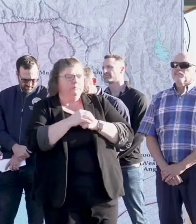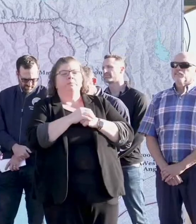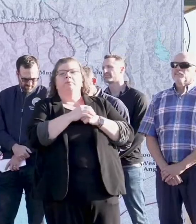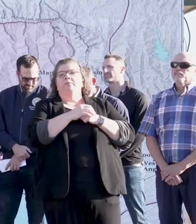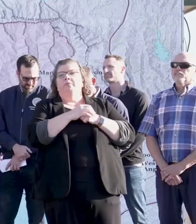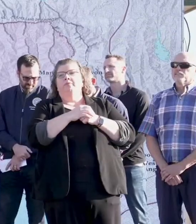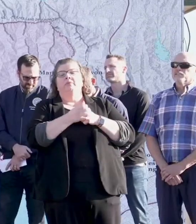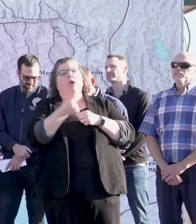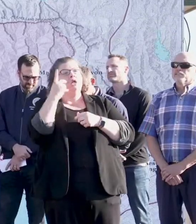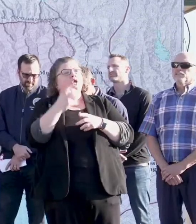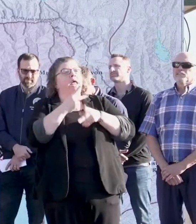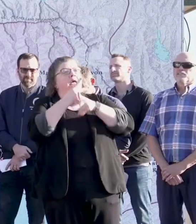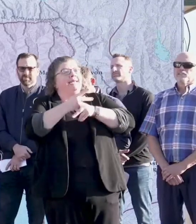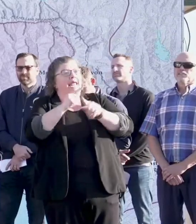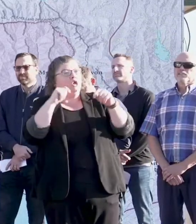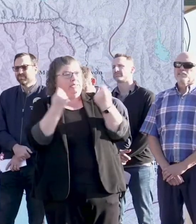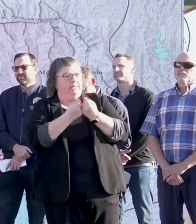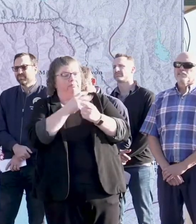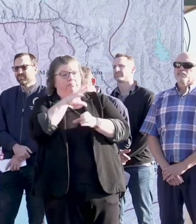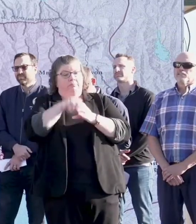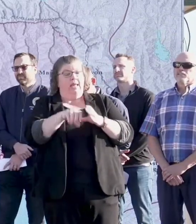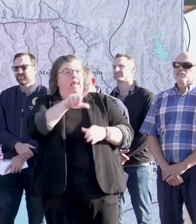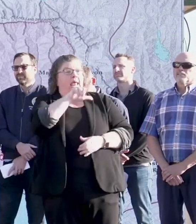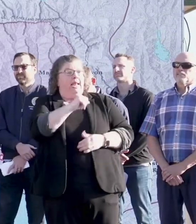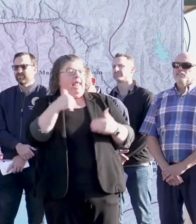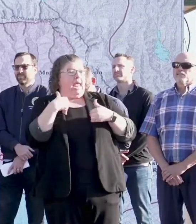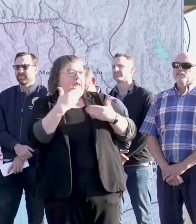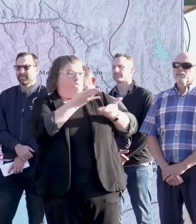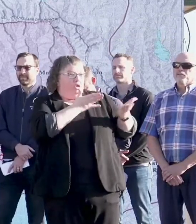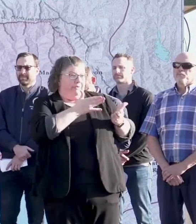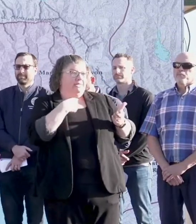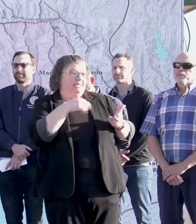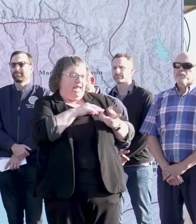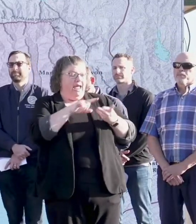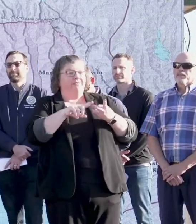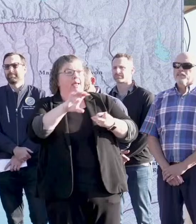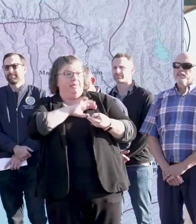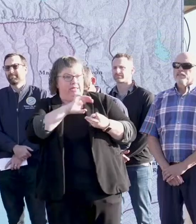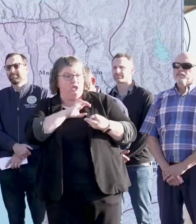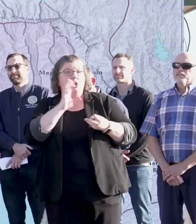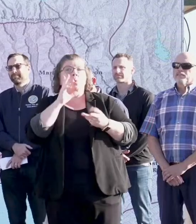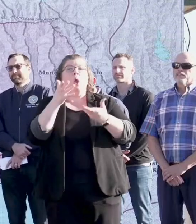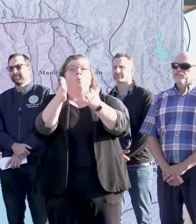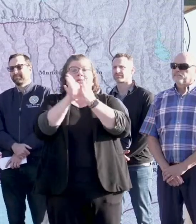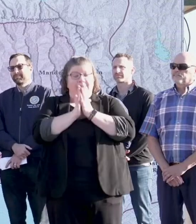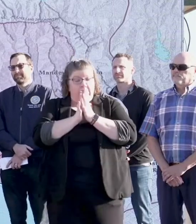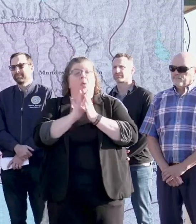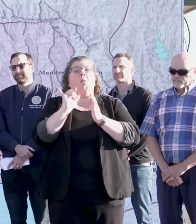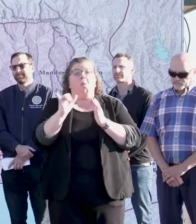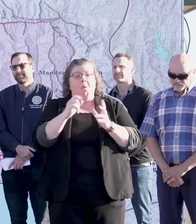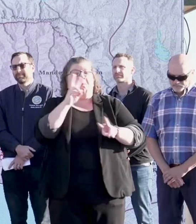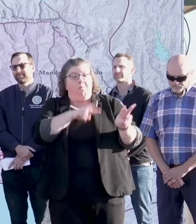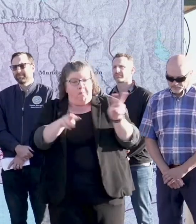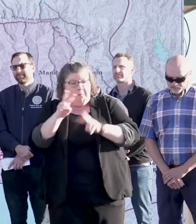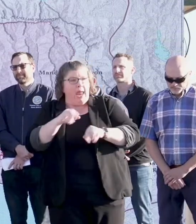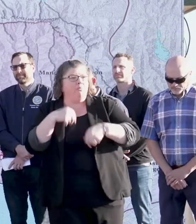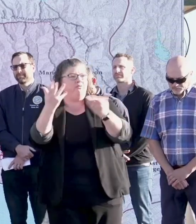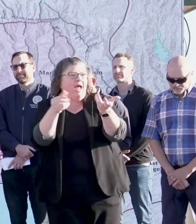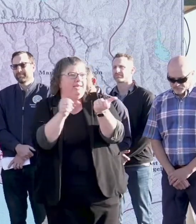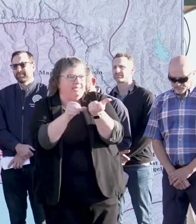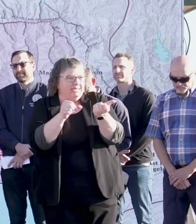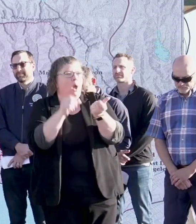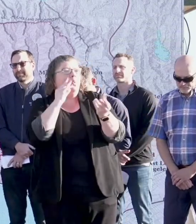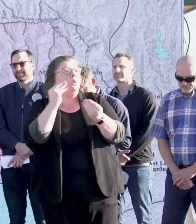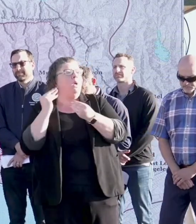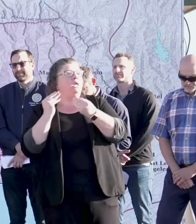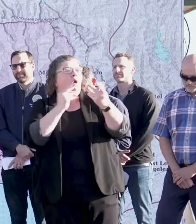A care team made up of LA Animal Services staff and LAPD officers will receive your request and provide assistance. You'll be